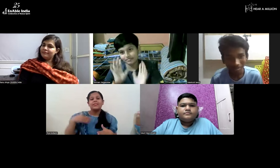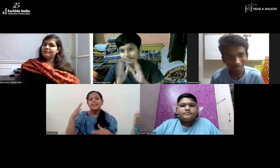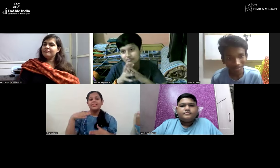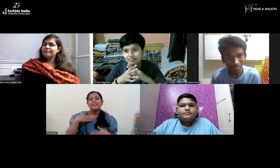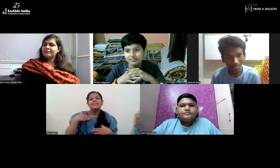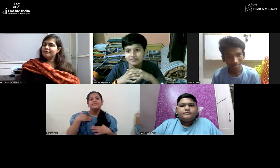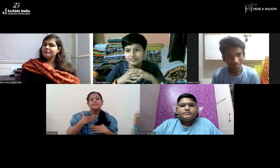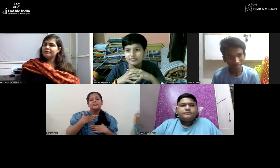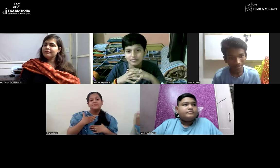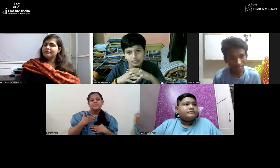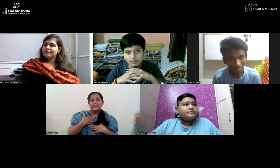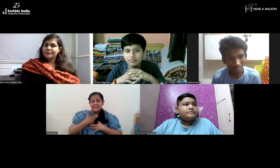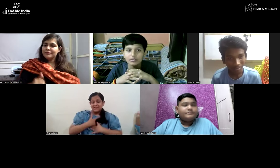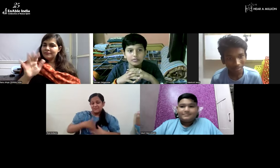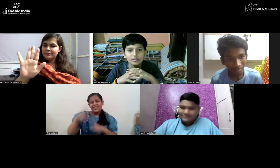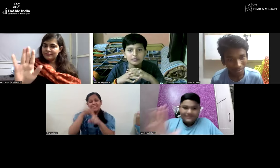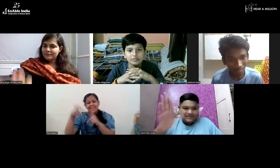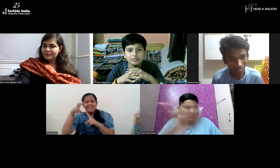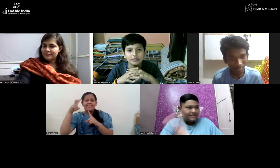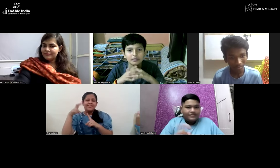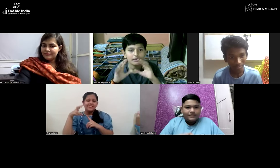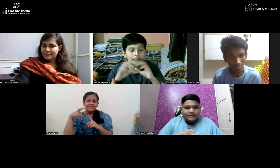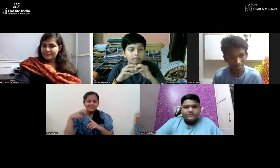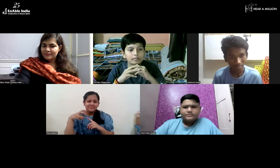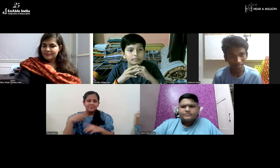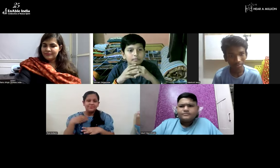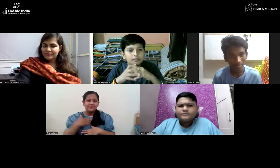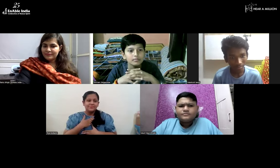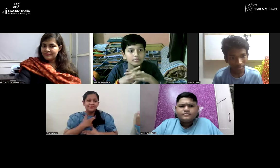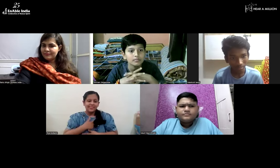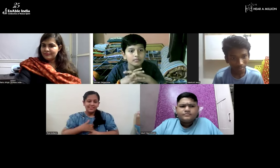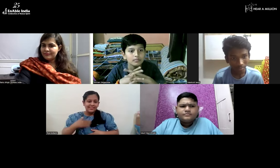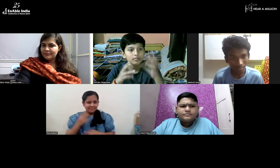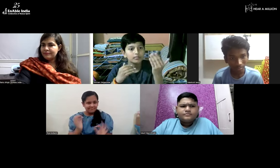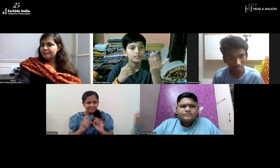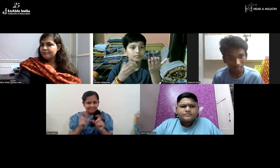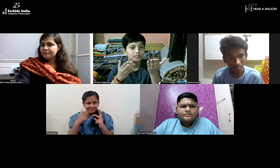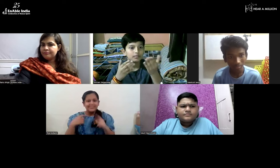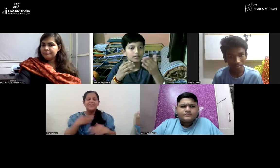I mean, it's important to know what interests that particular deaf individual.